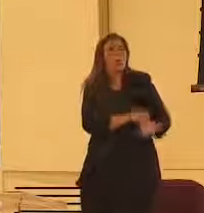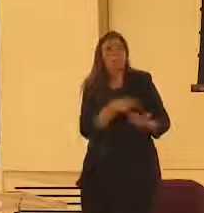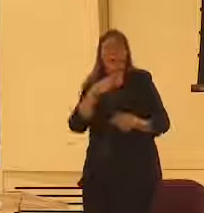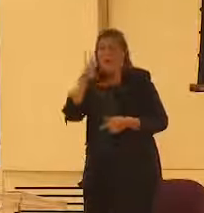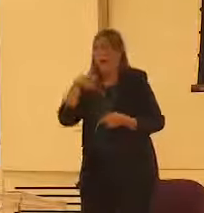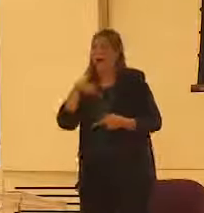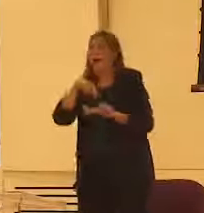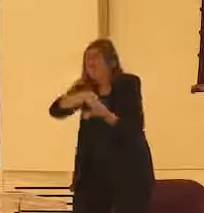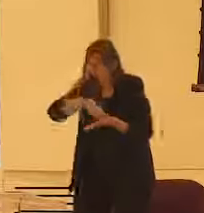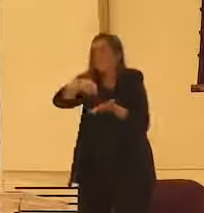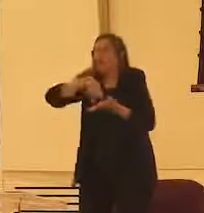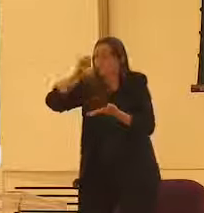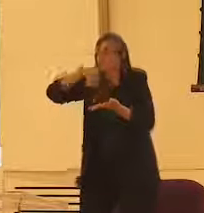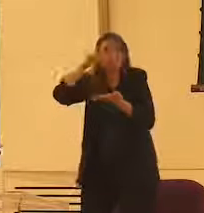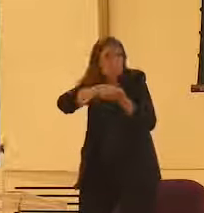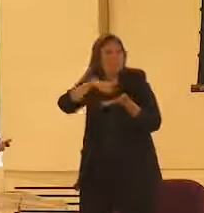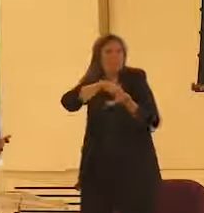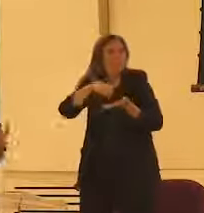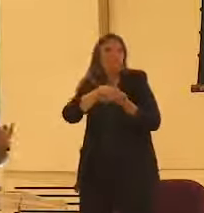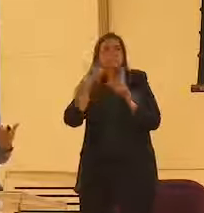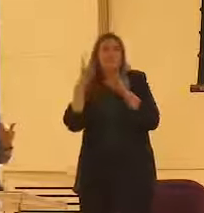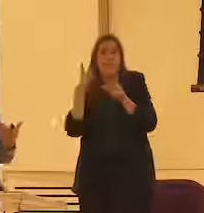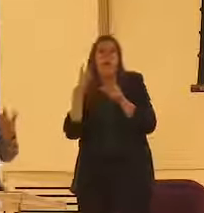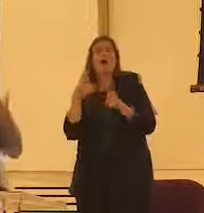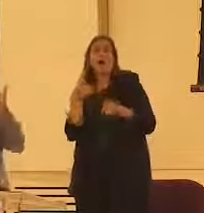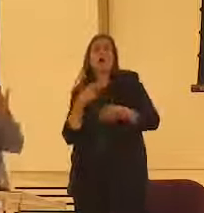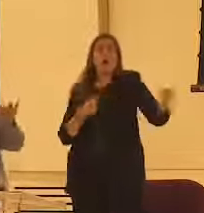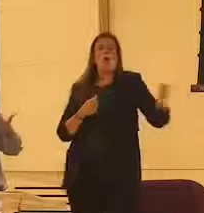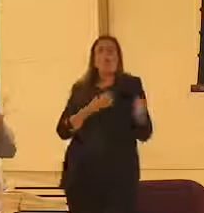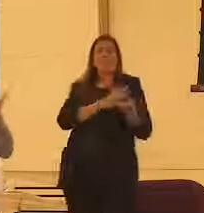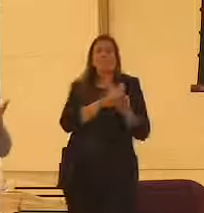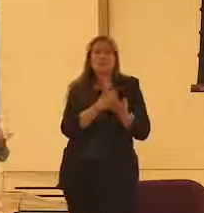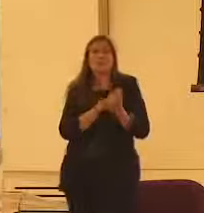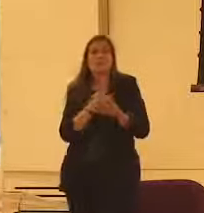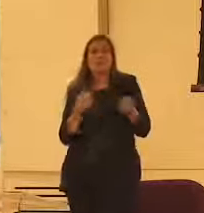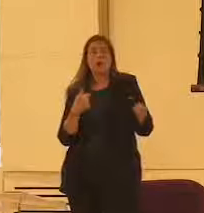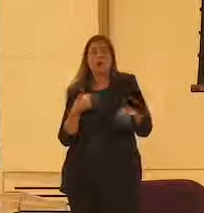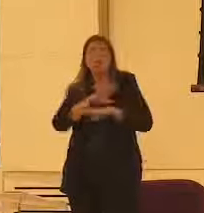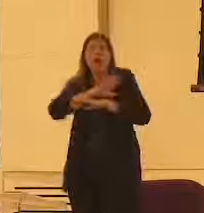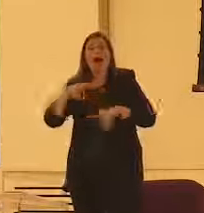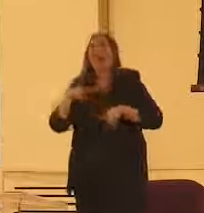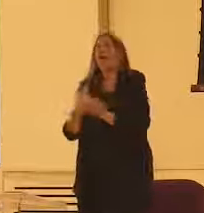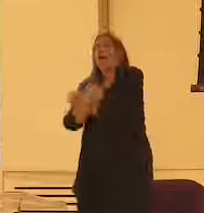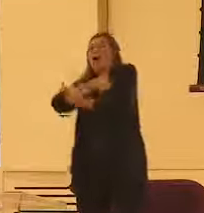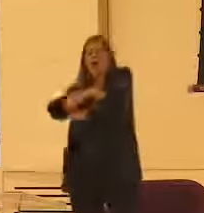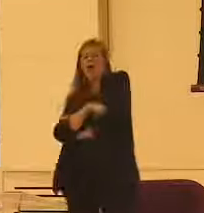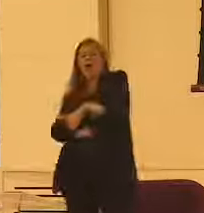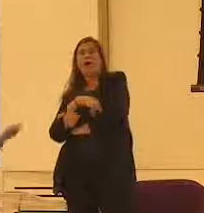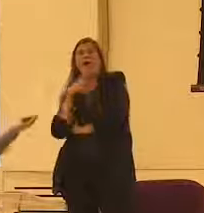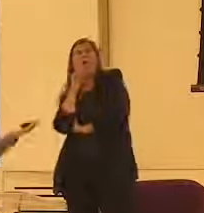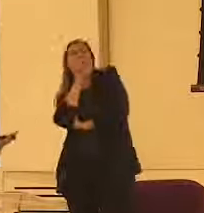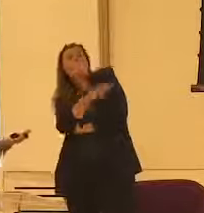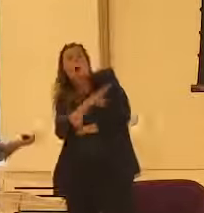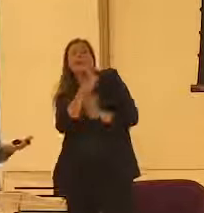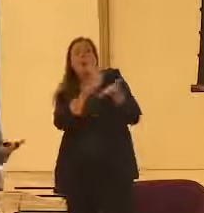at the same time. But that does mean that I can watch as somebody's talking to me, even if I'm using the